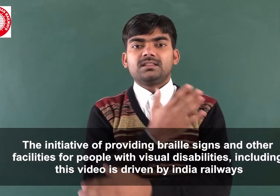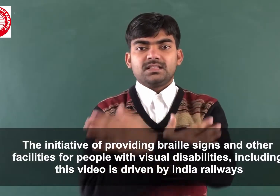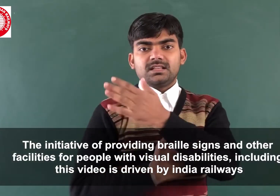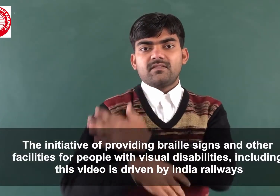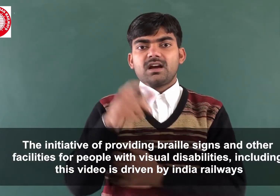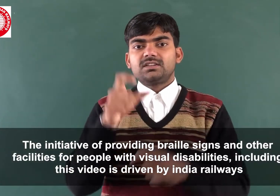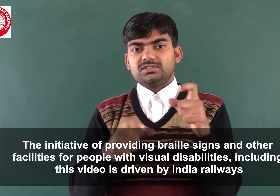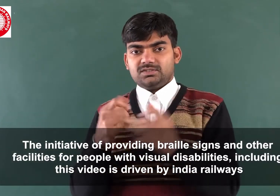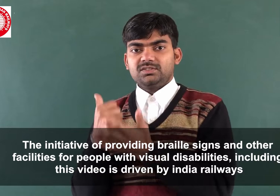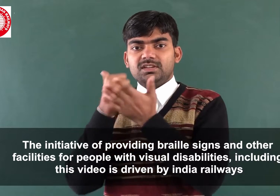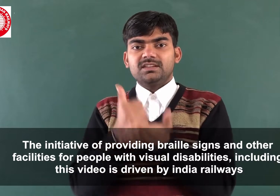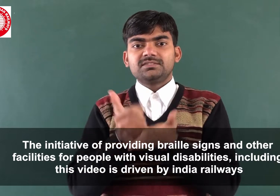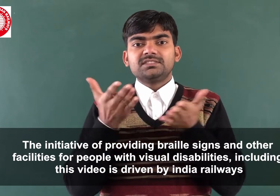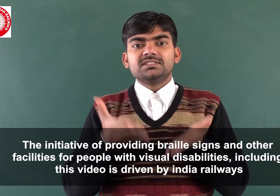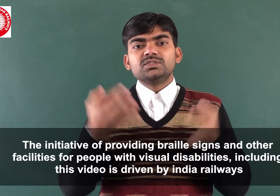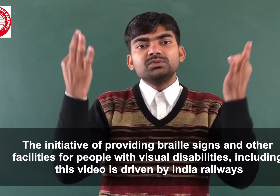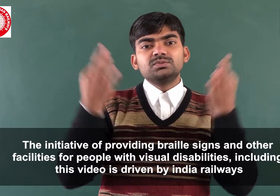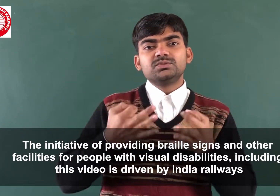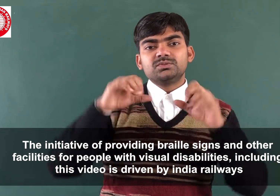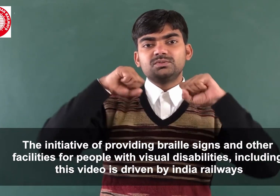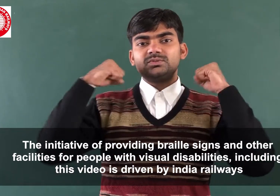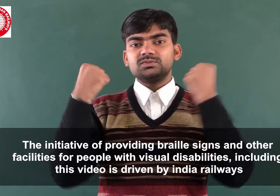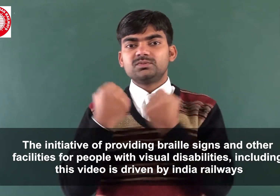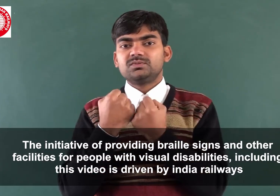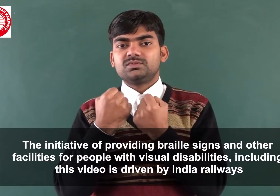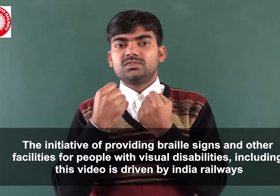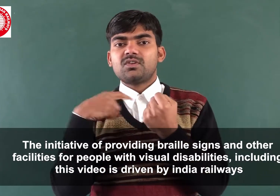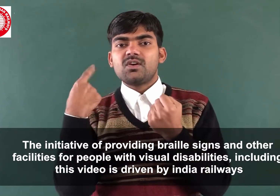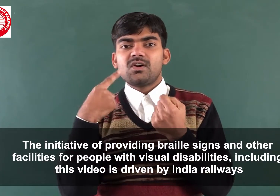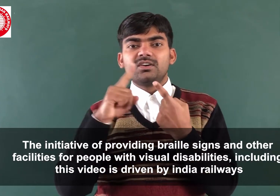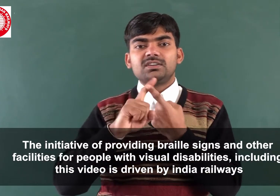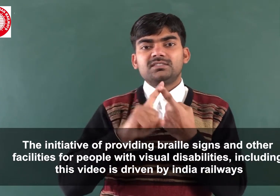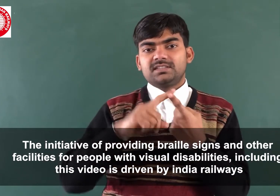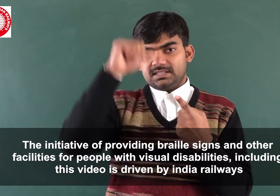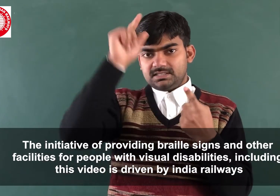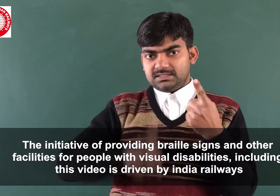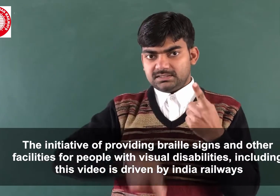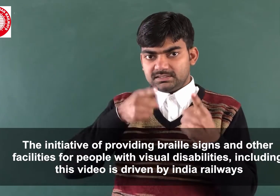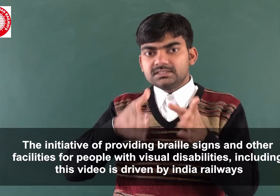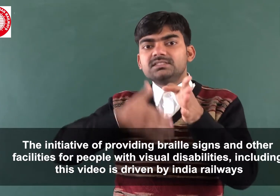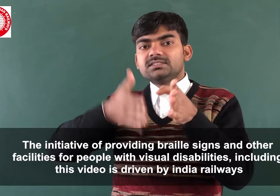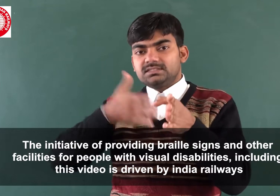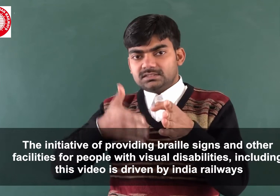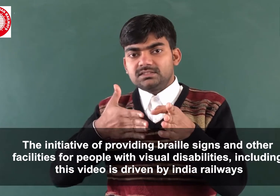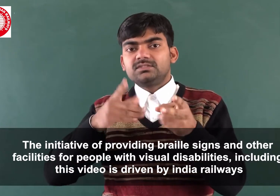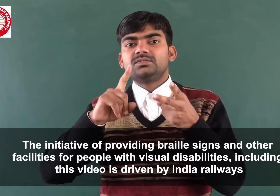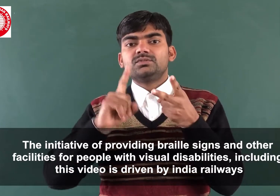The initiative of providing braille signs and other facilities for people with visual